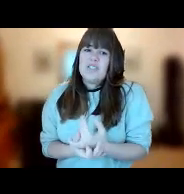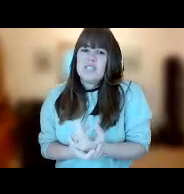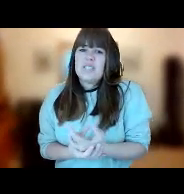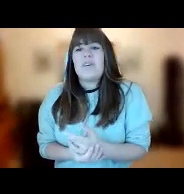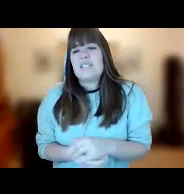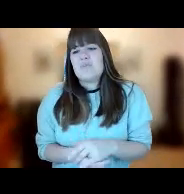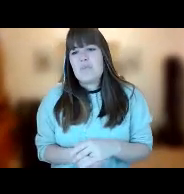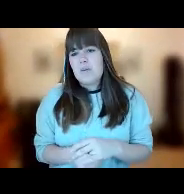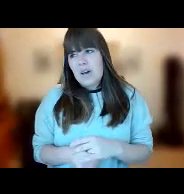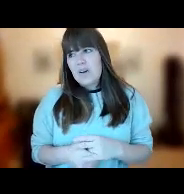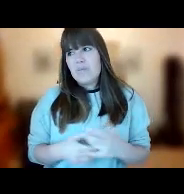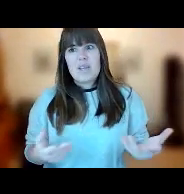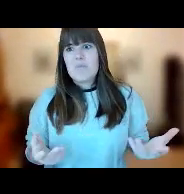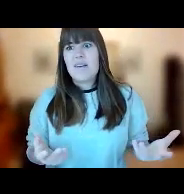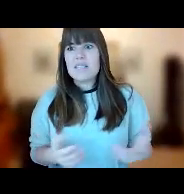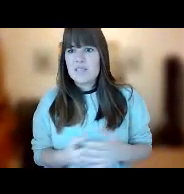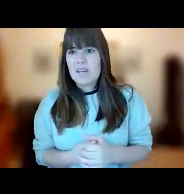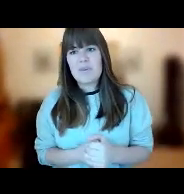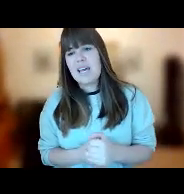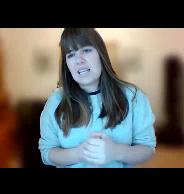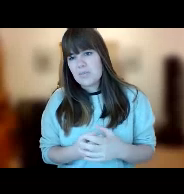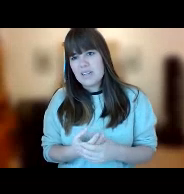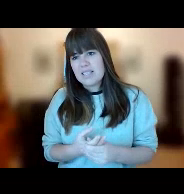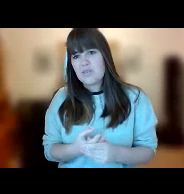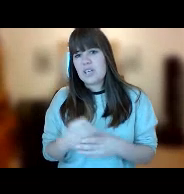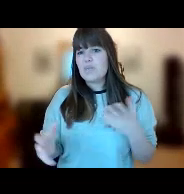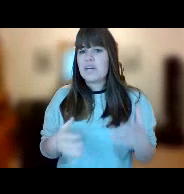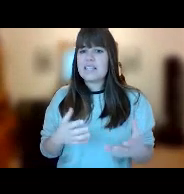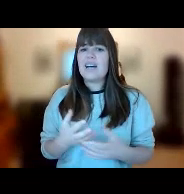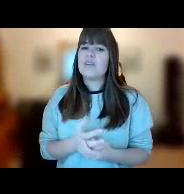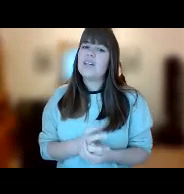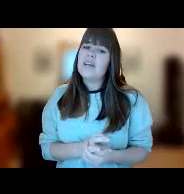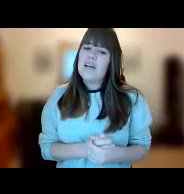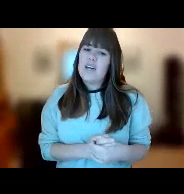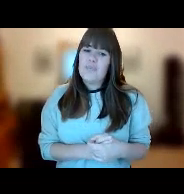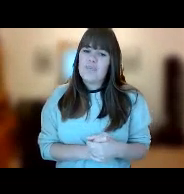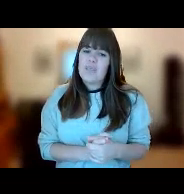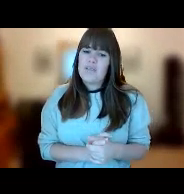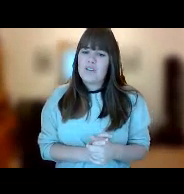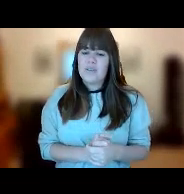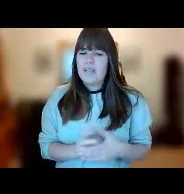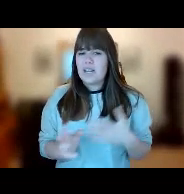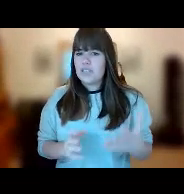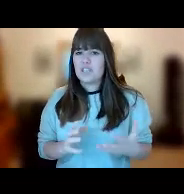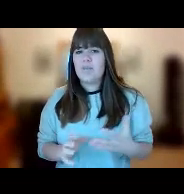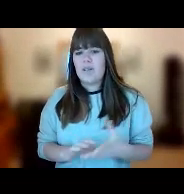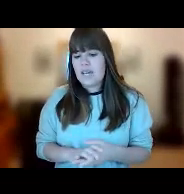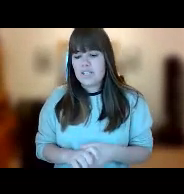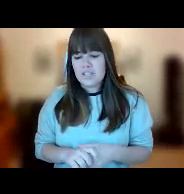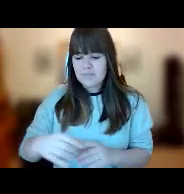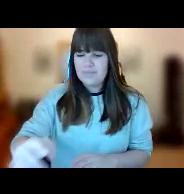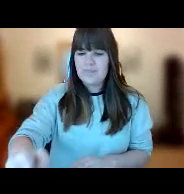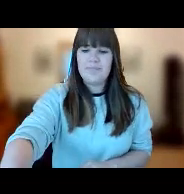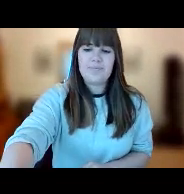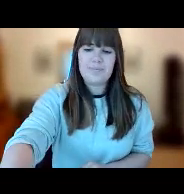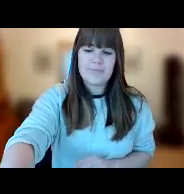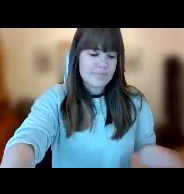in those decisions and speaking to people about any barriers that maybe they experience that we can break down through language and